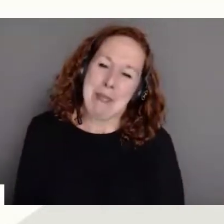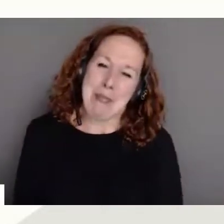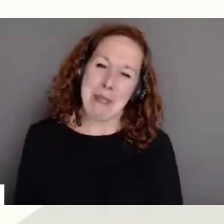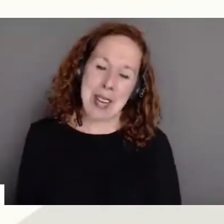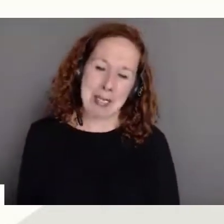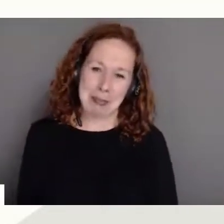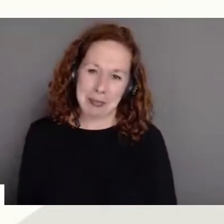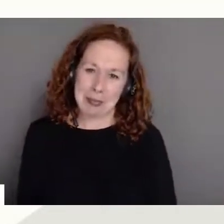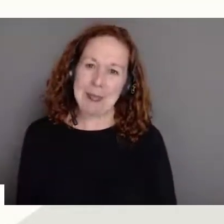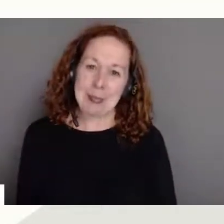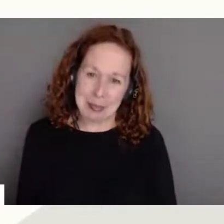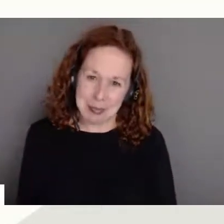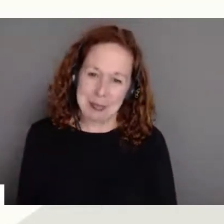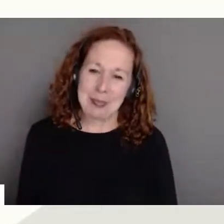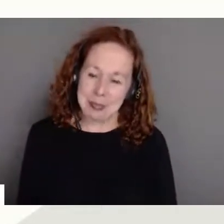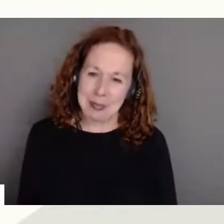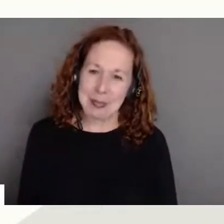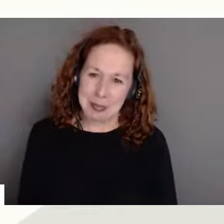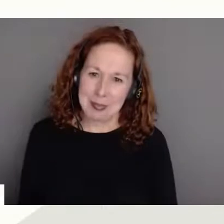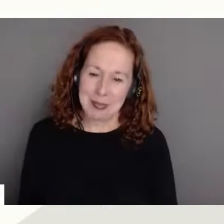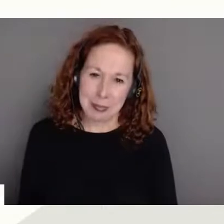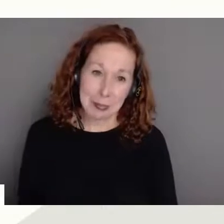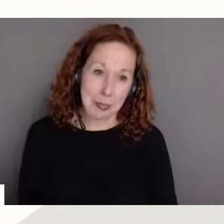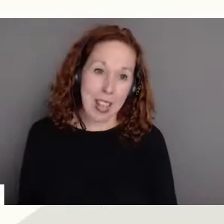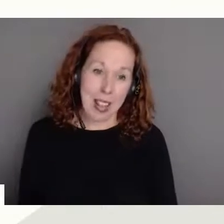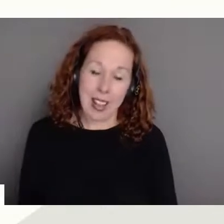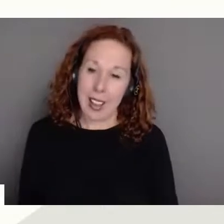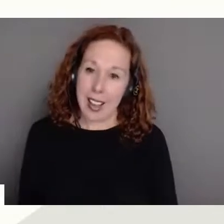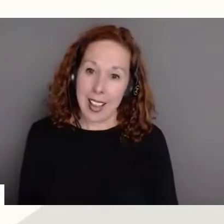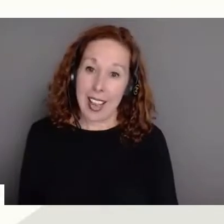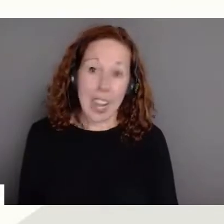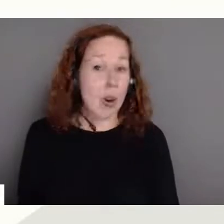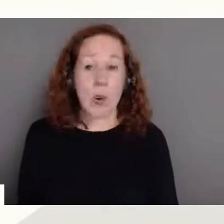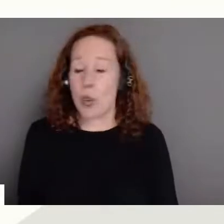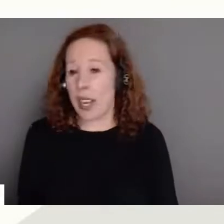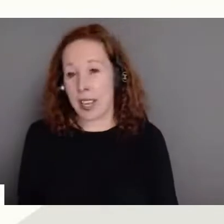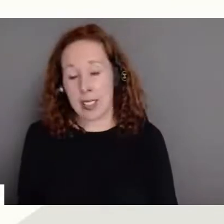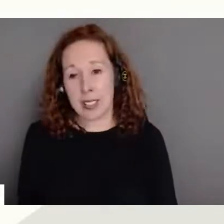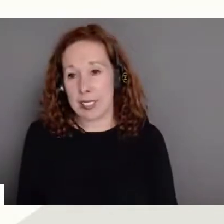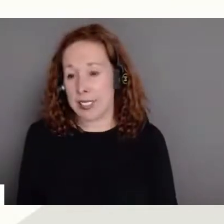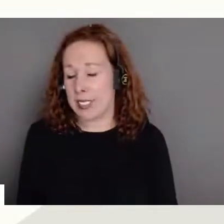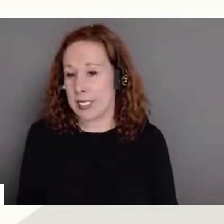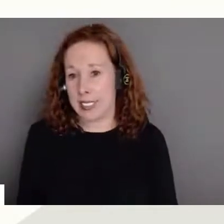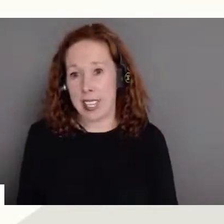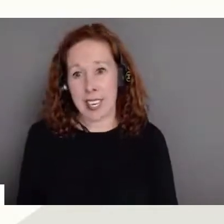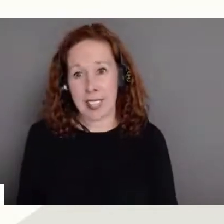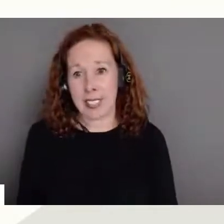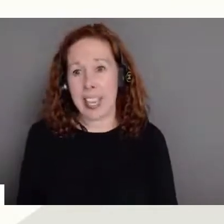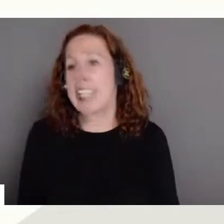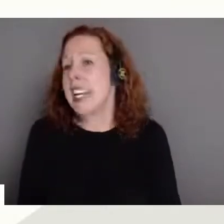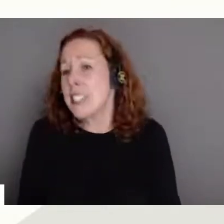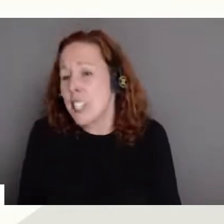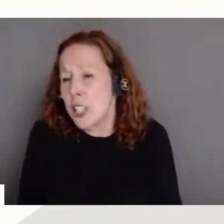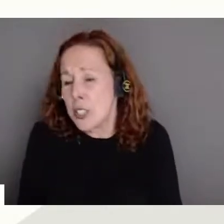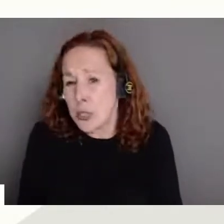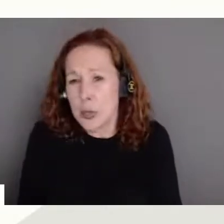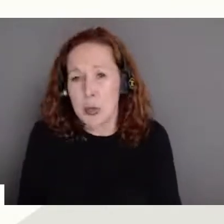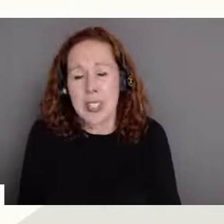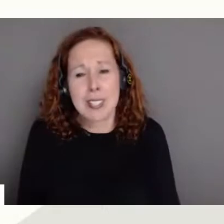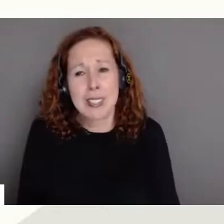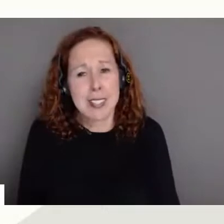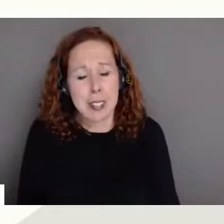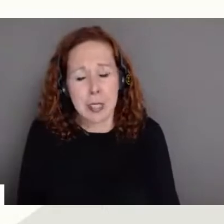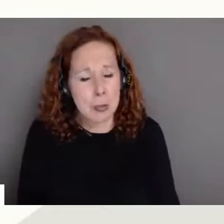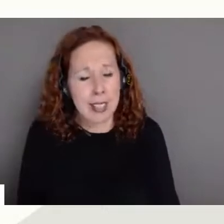Oh, I have yeah. never encountered that level of, I don't even know what to call that, but wow, Oh, good on yeah. you. Good on Yeah, I get you. asked a lot